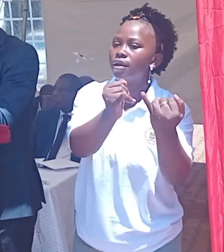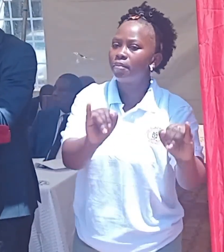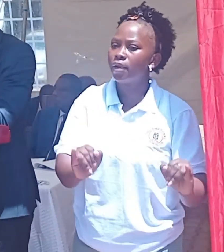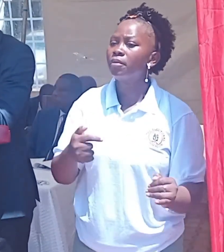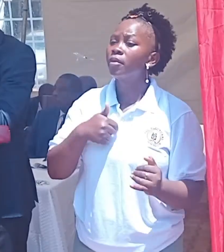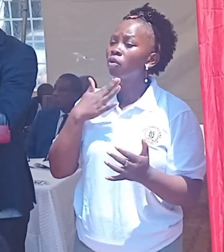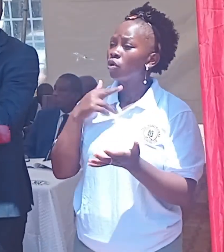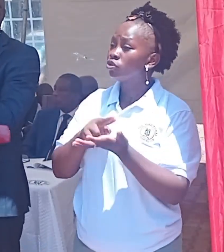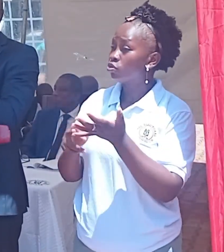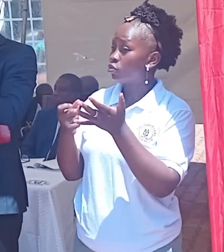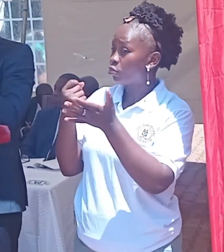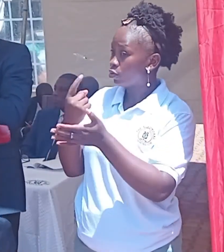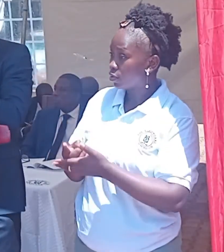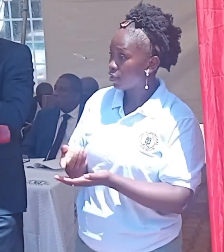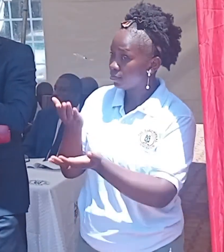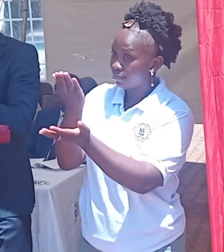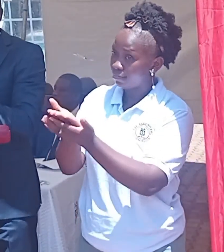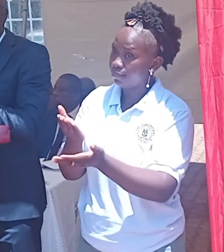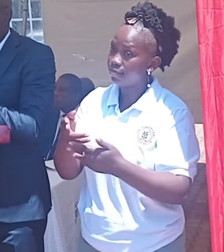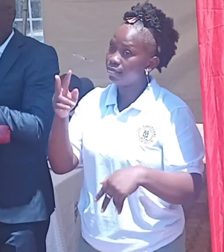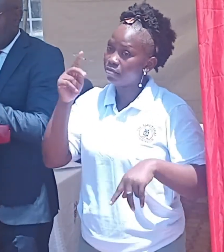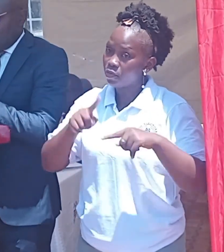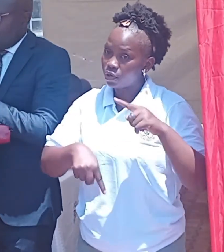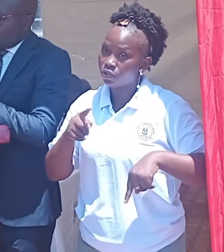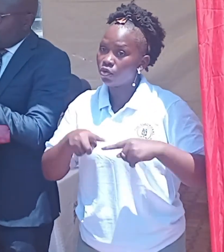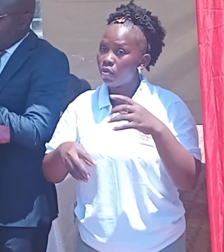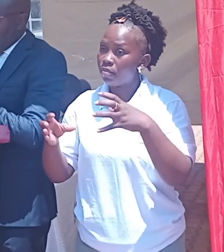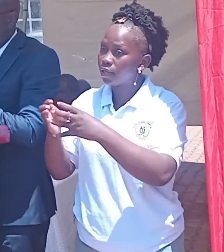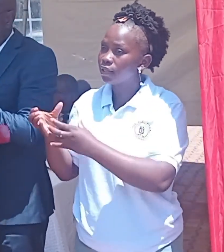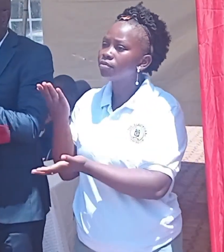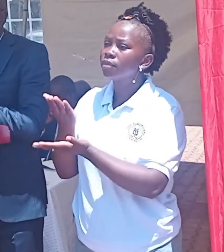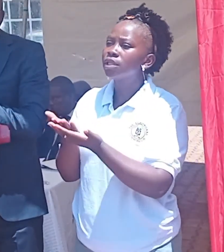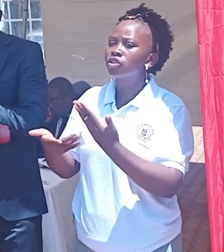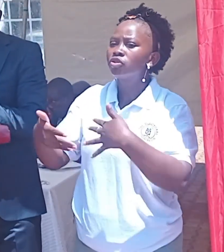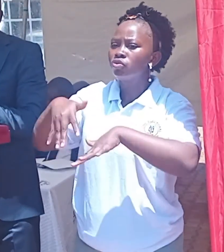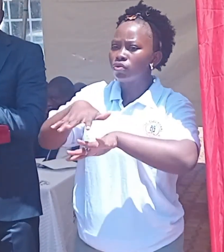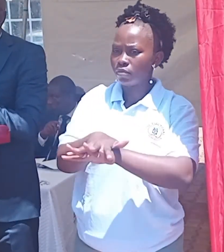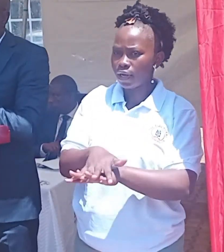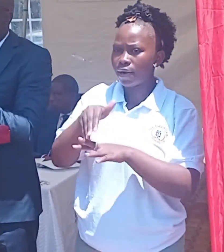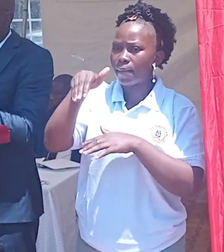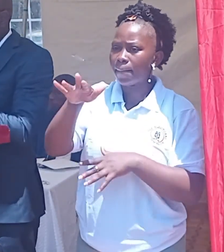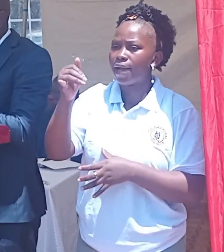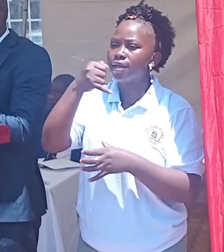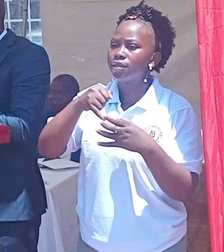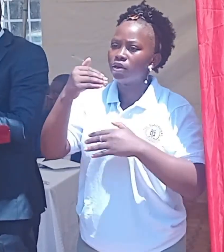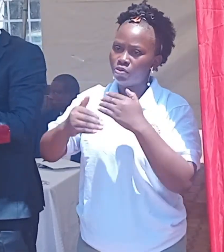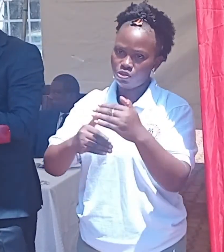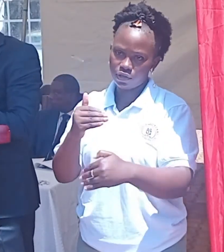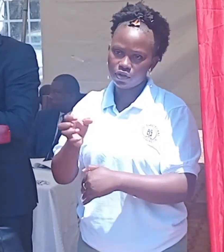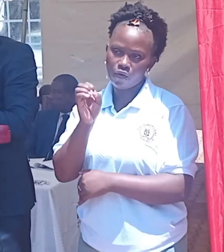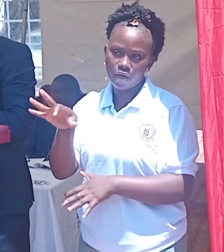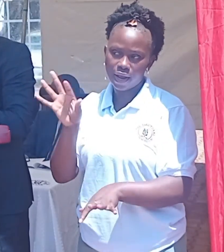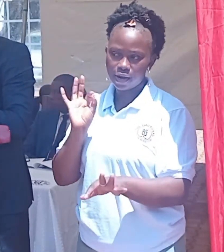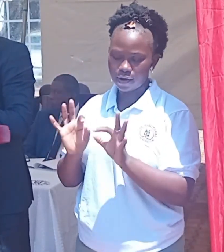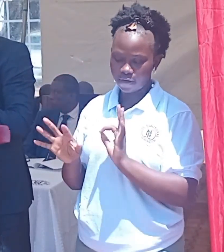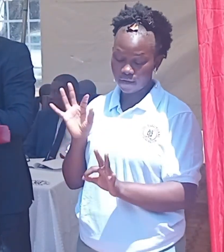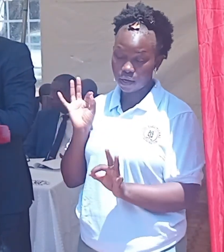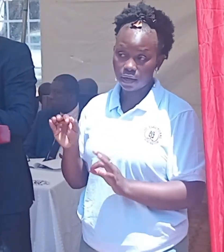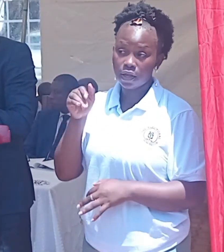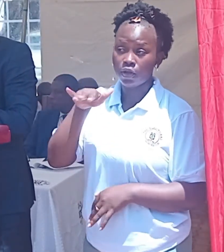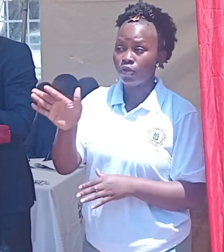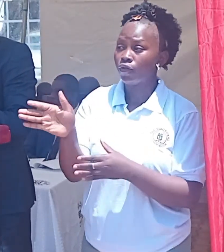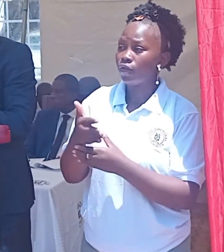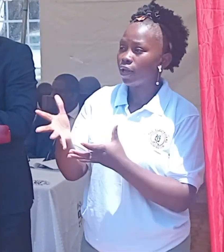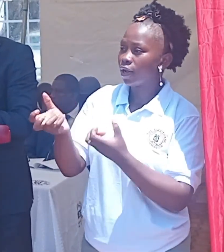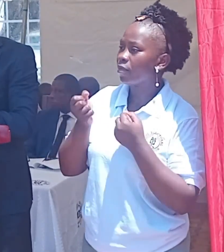take this opportunity to appeal to the political parties to streamline their internal processes of identifying their